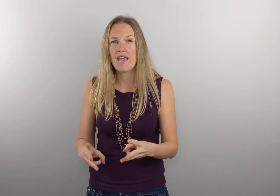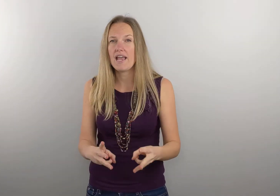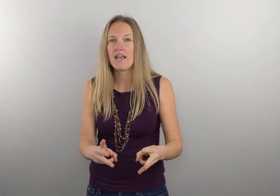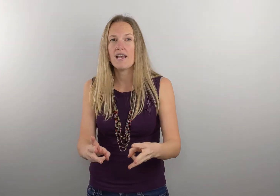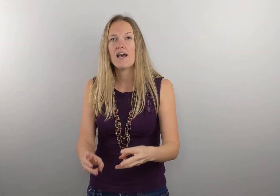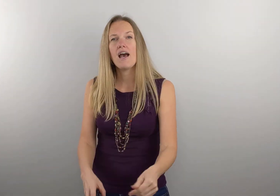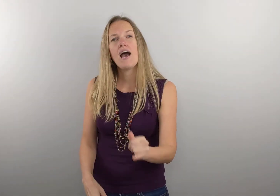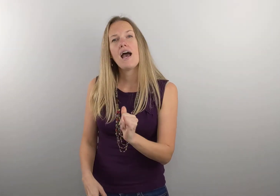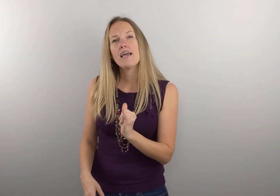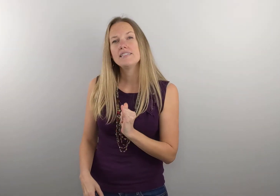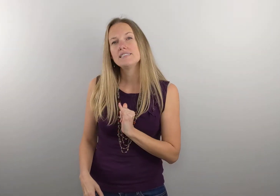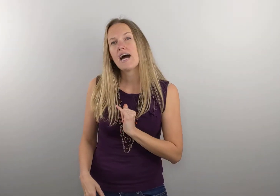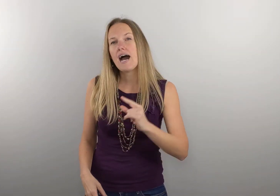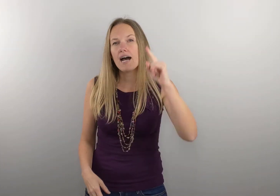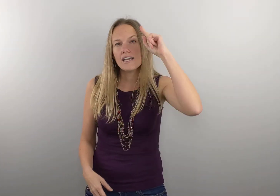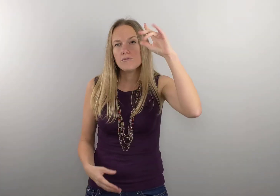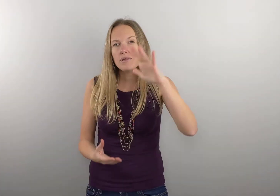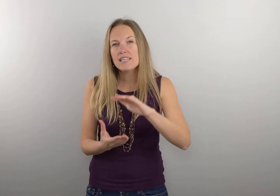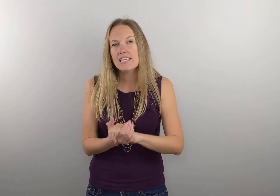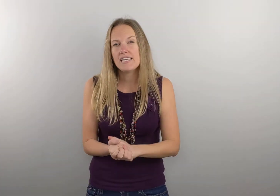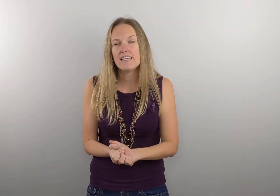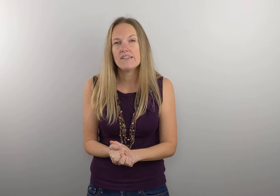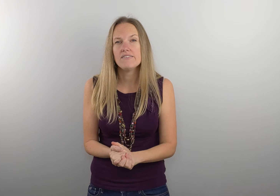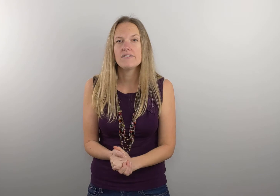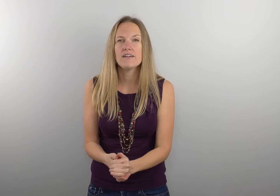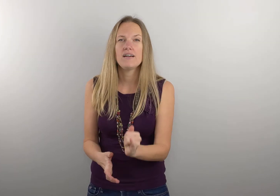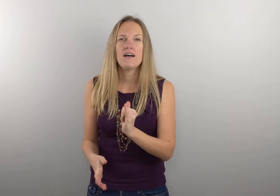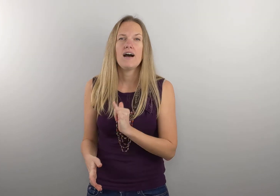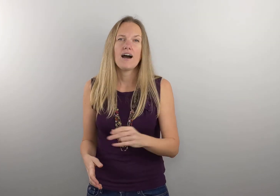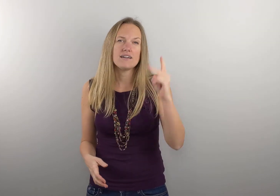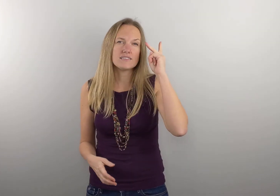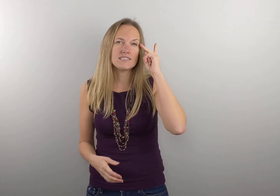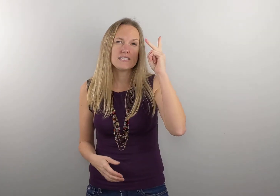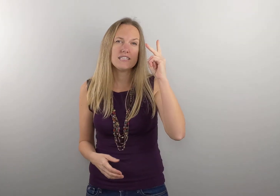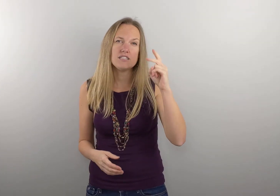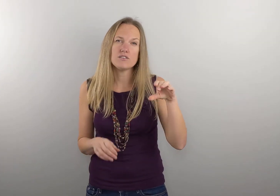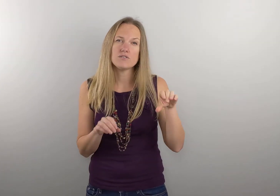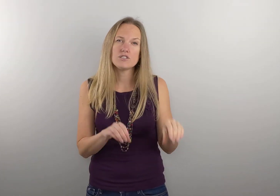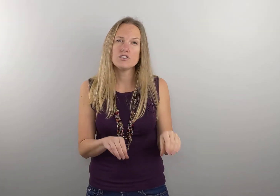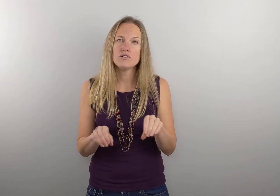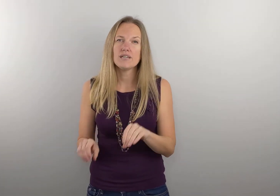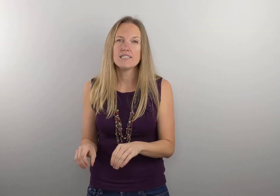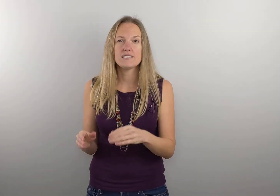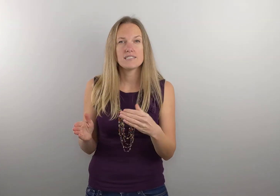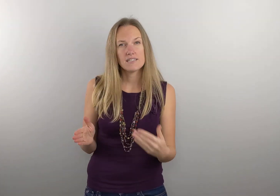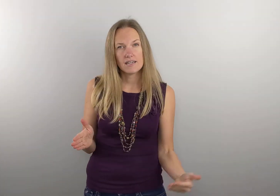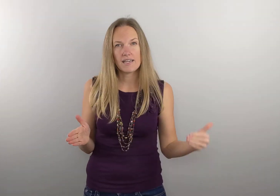way, and I believe I'll see you do it again.